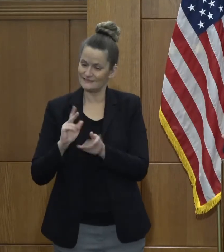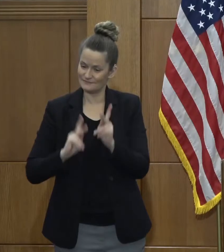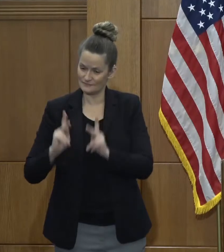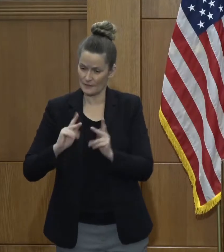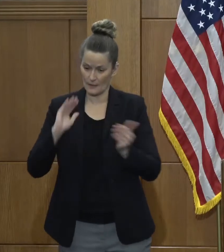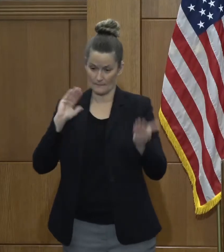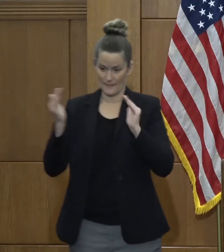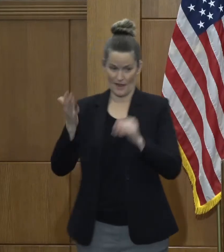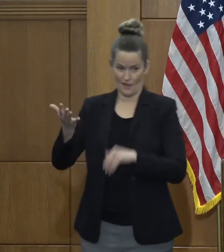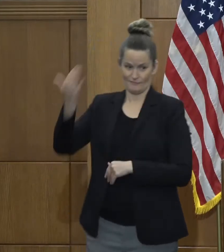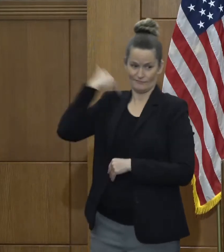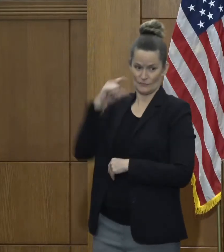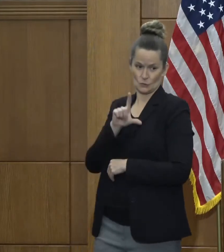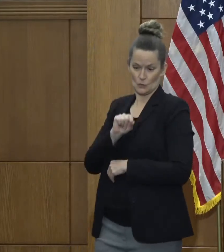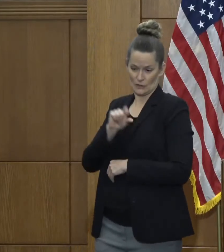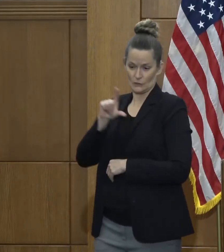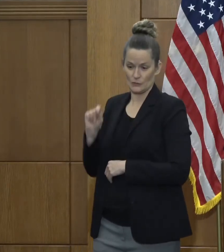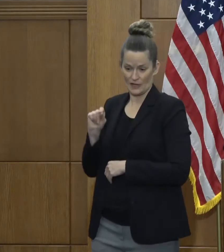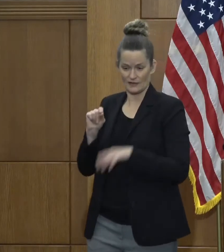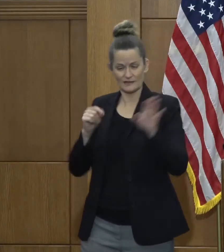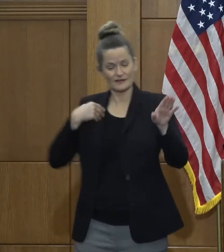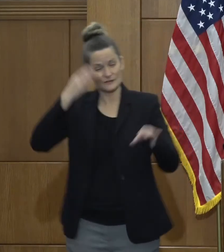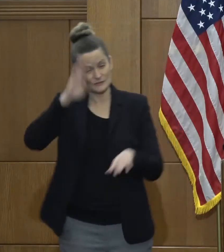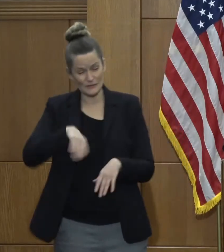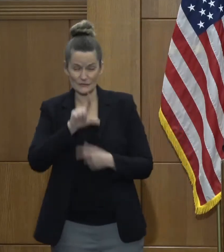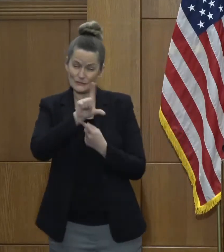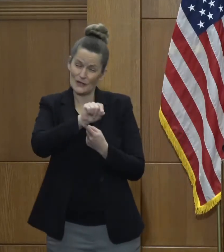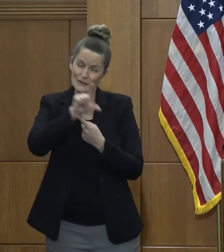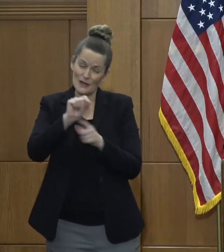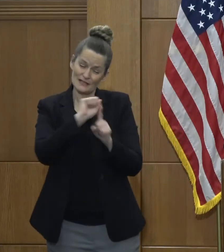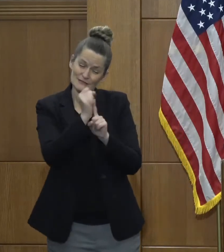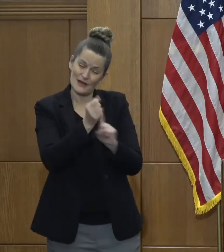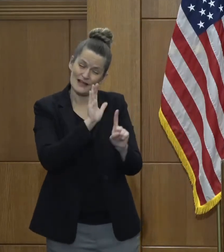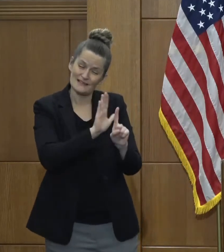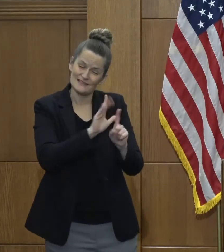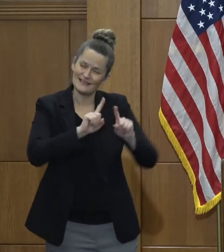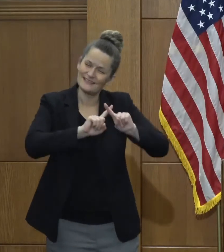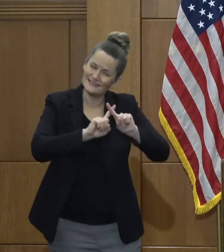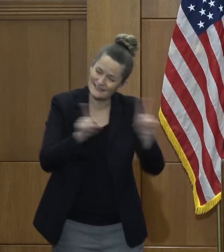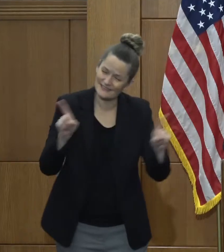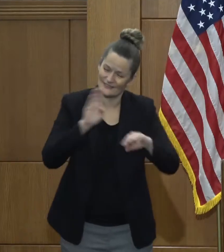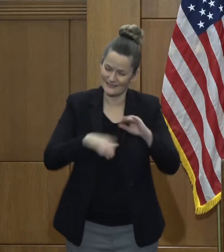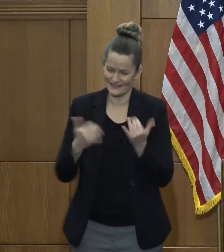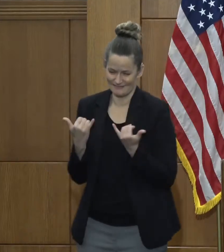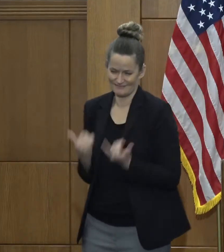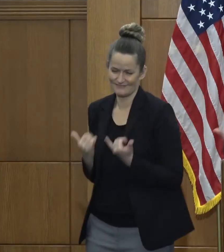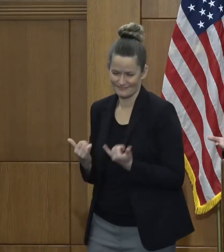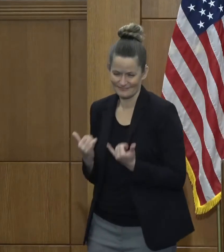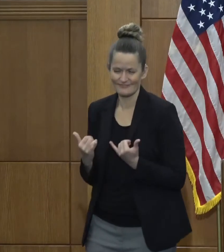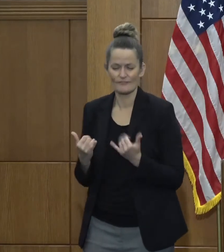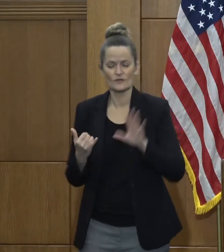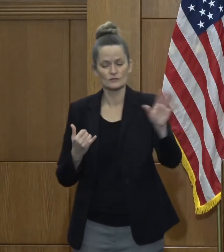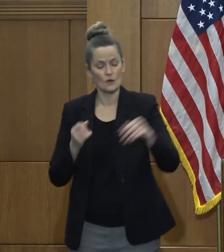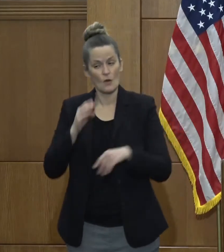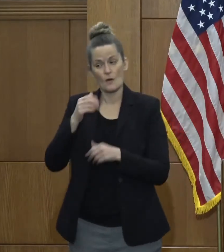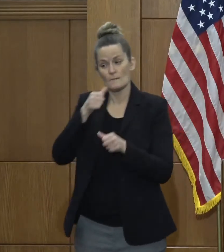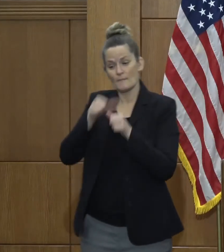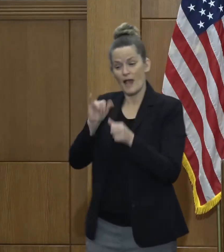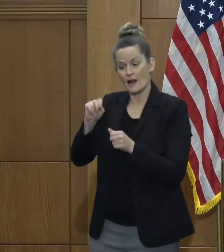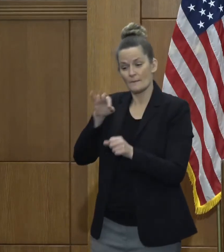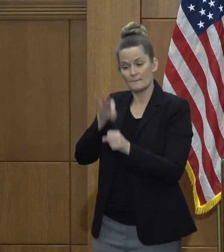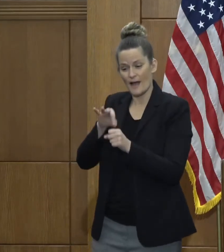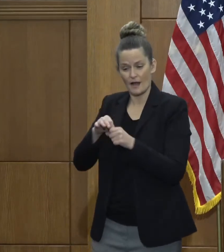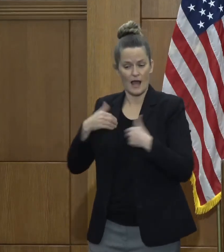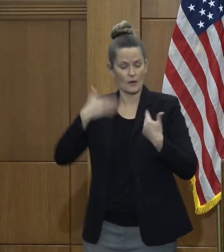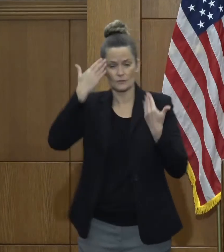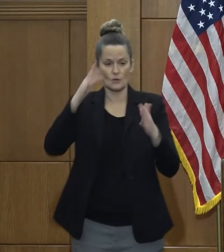that to just this issue. 2020 was a very different time, and a lot of people requested mail ballots because they just didn't know what to expect on election day that